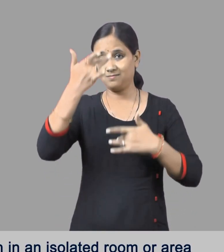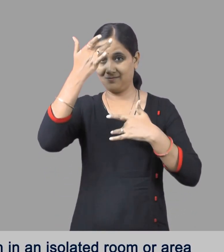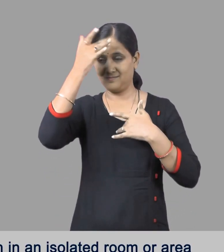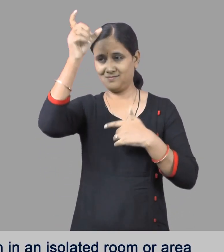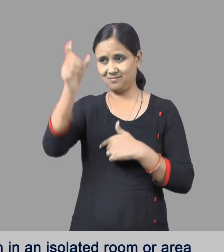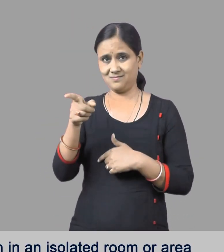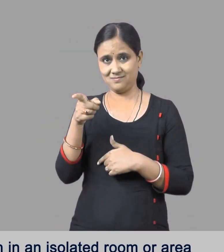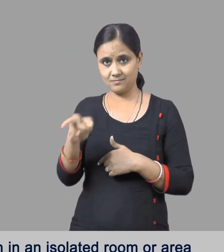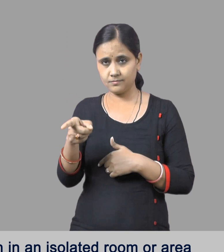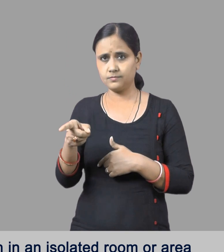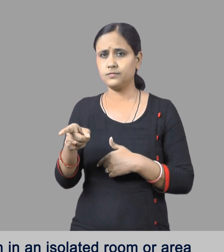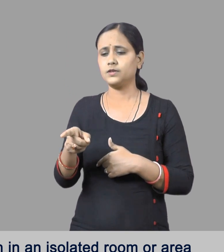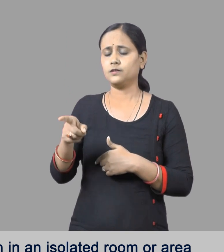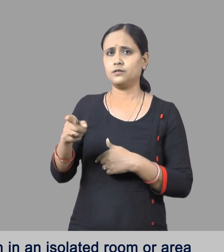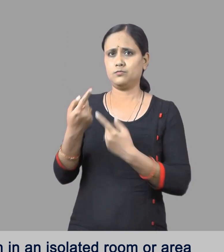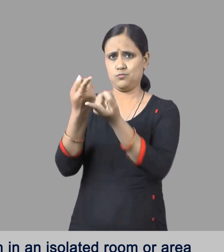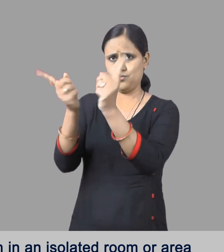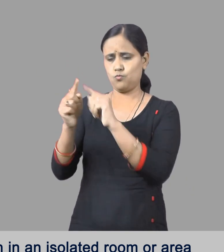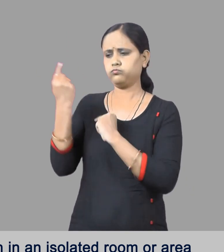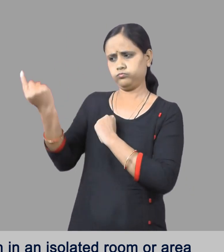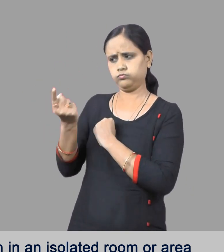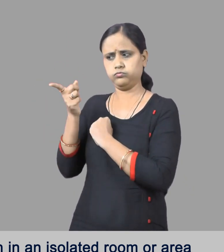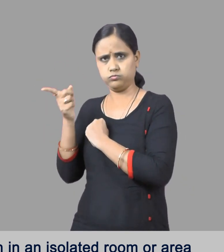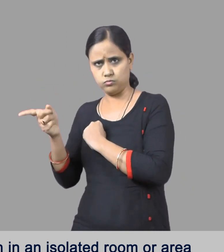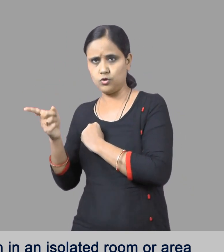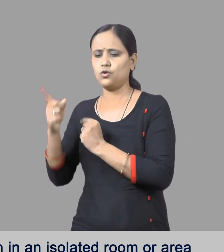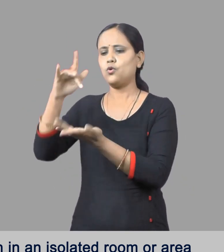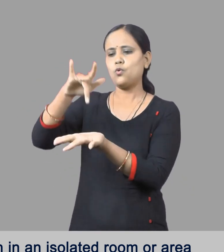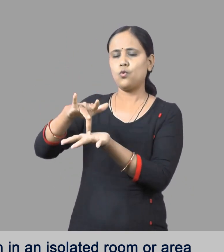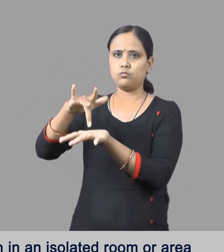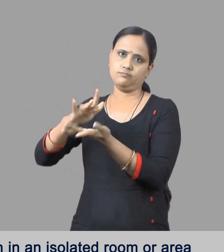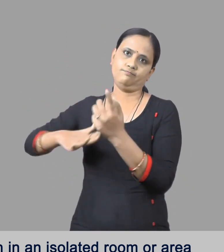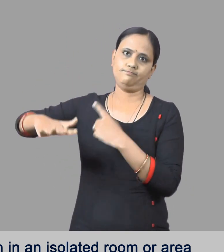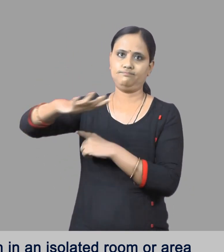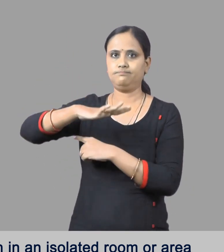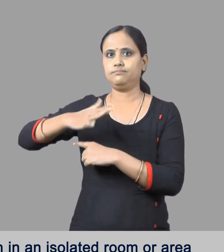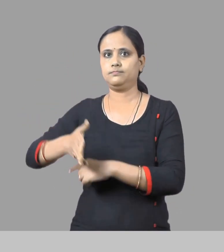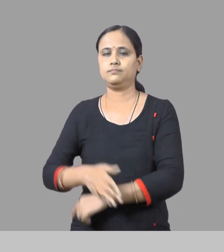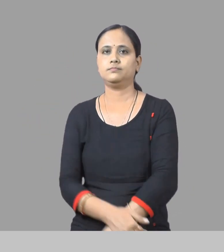Place the ill person in an isolated room or area